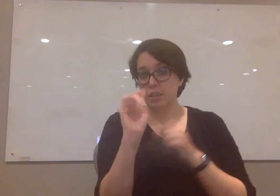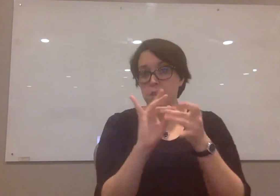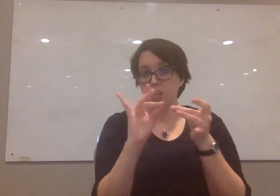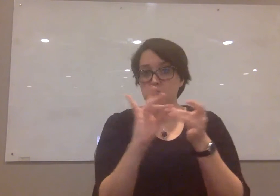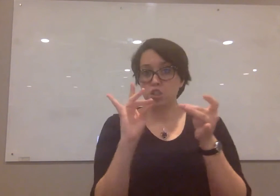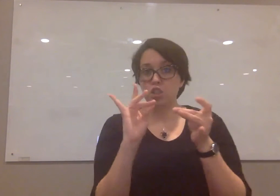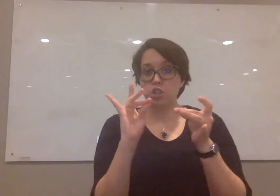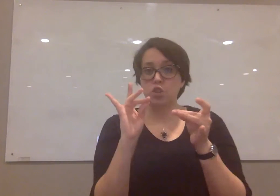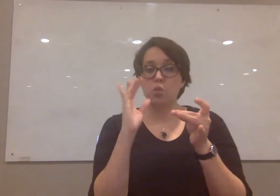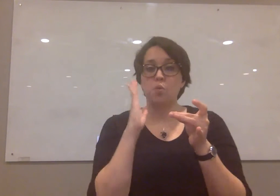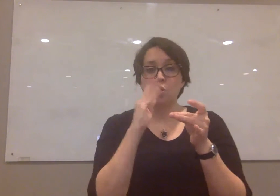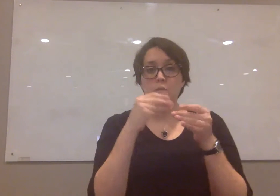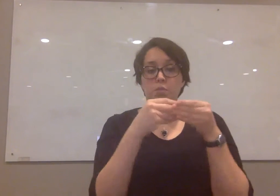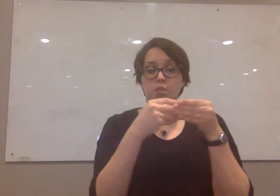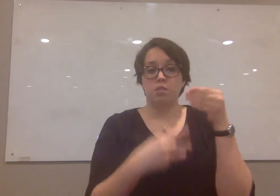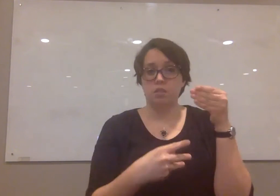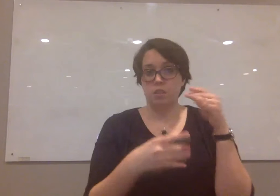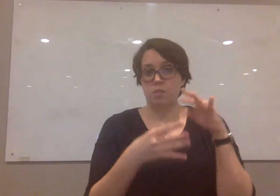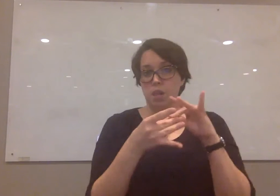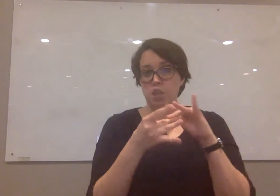our message queue in the mailbox.